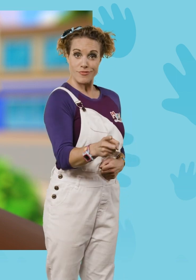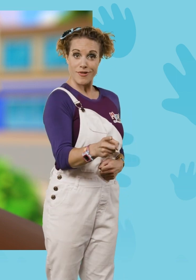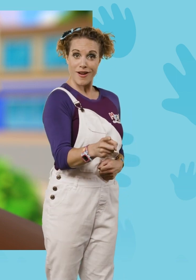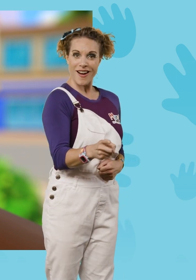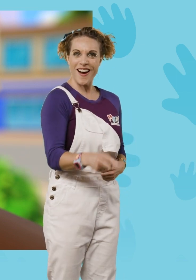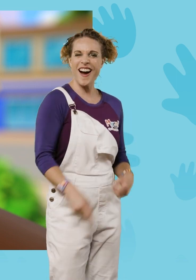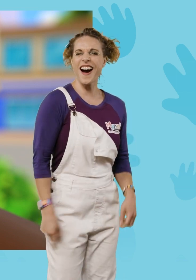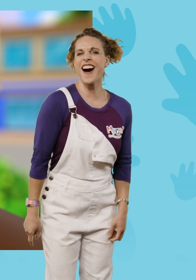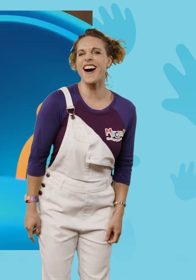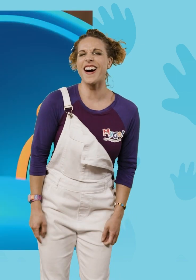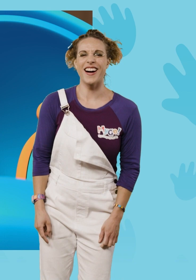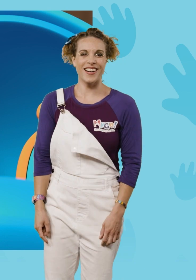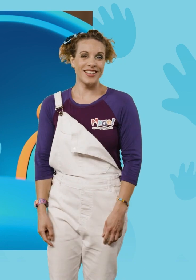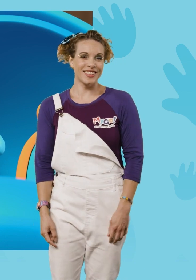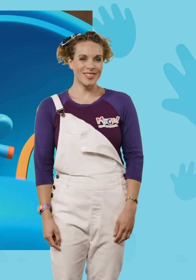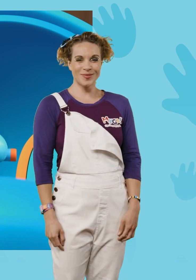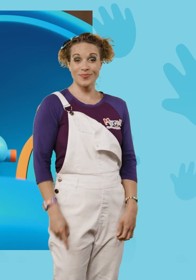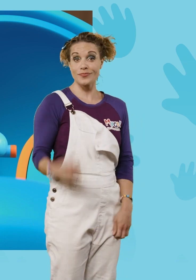my stomach.